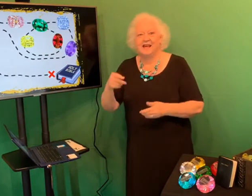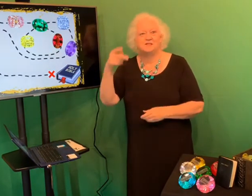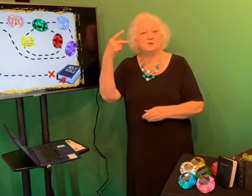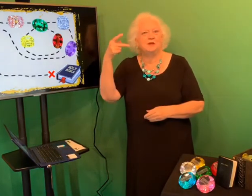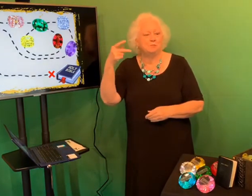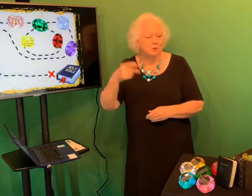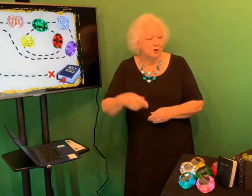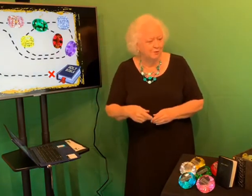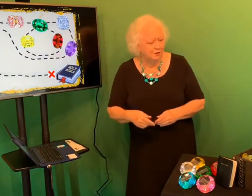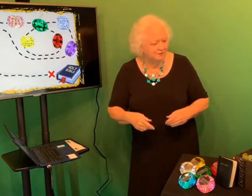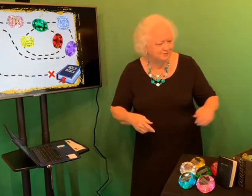Last week, purple.